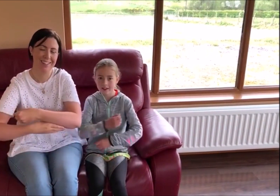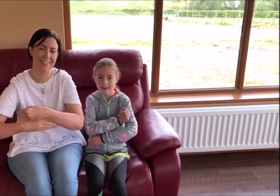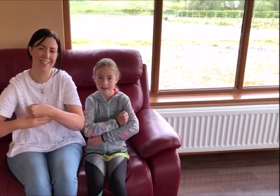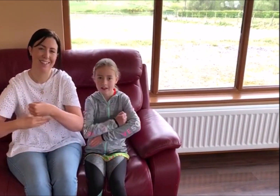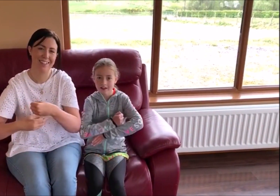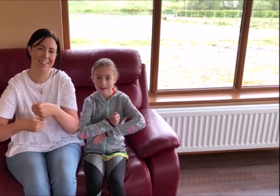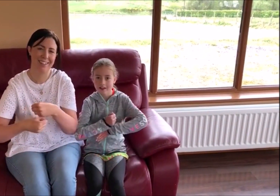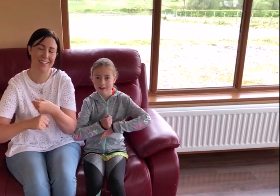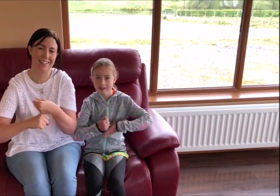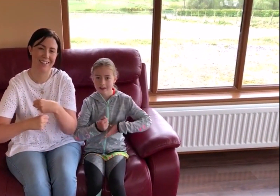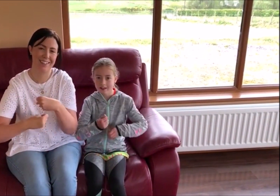always do,